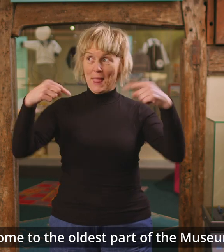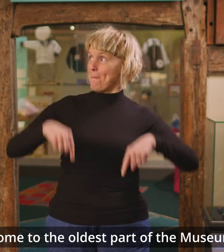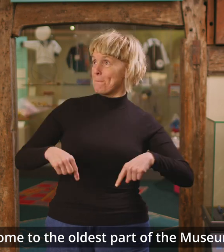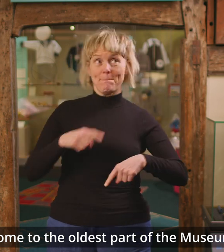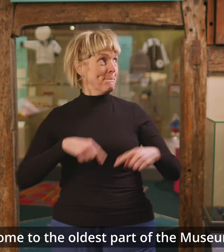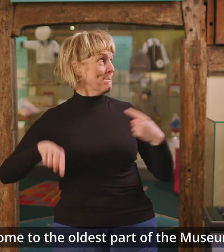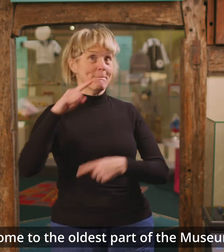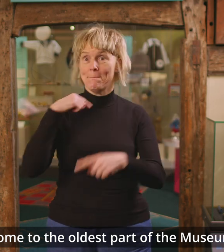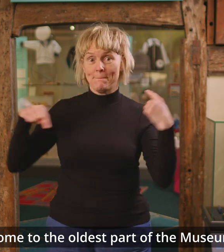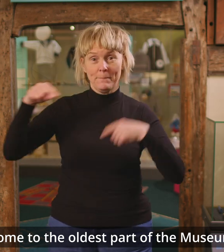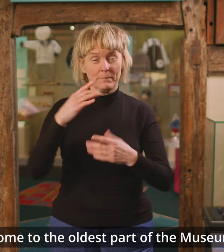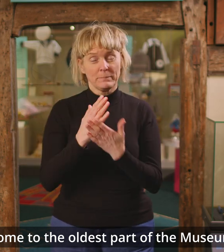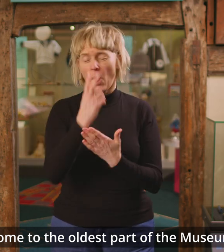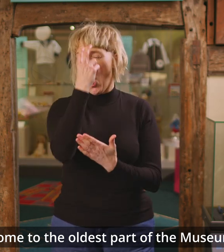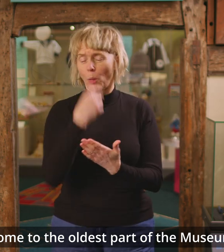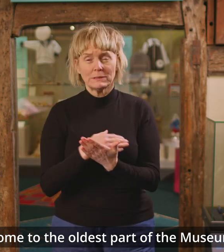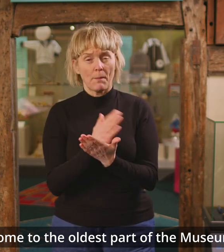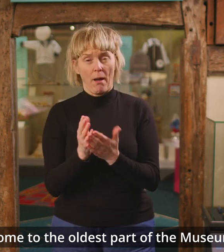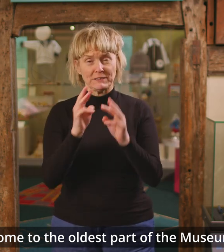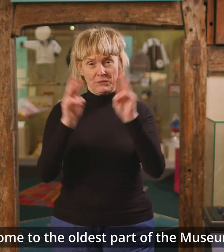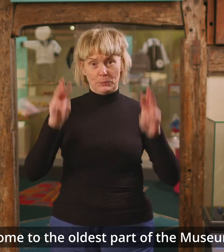Welcome to the oldest part of the museum.